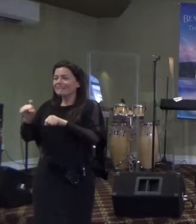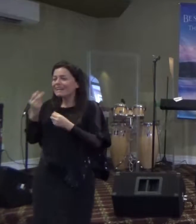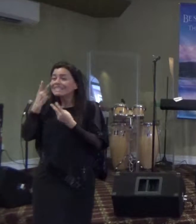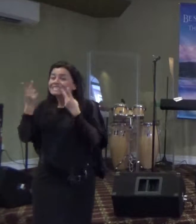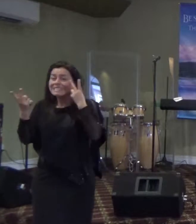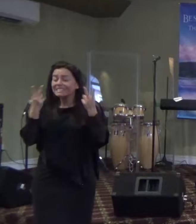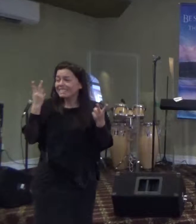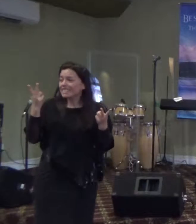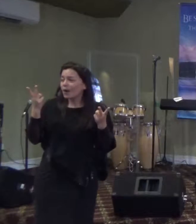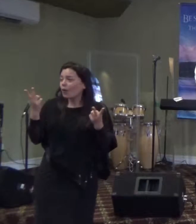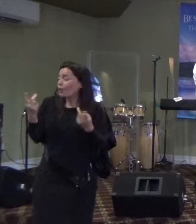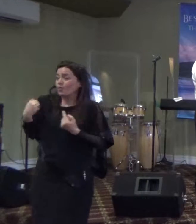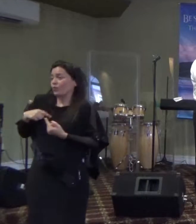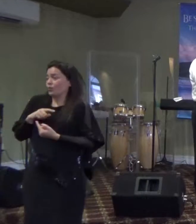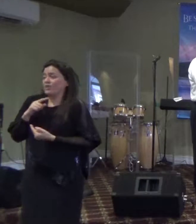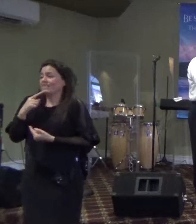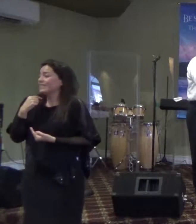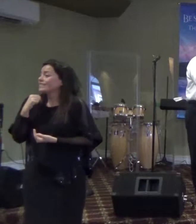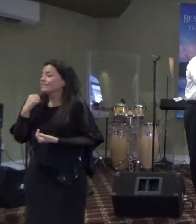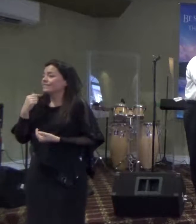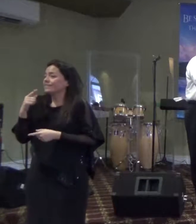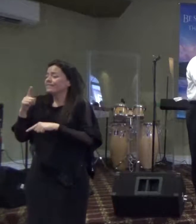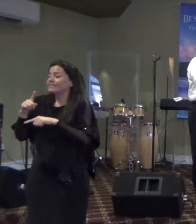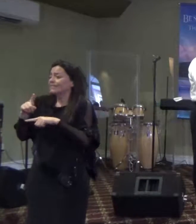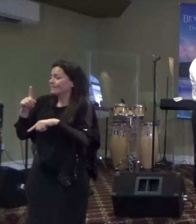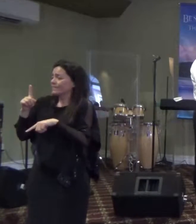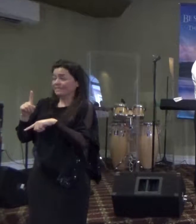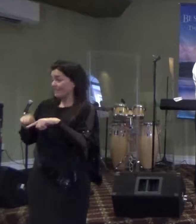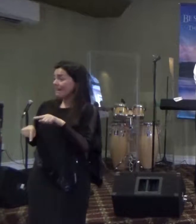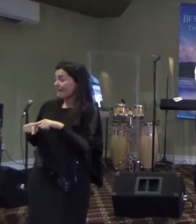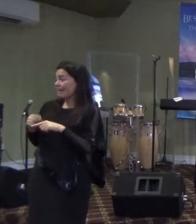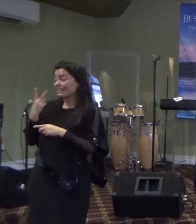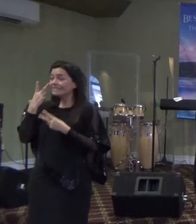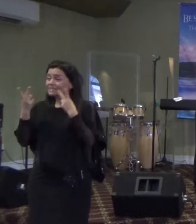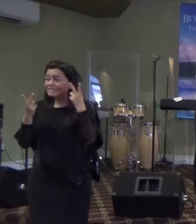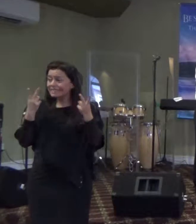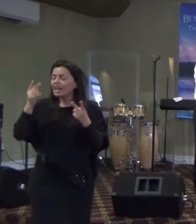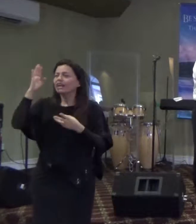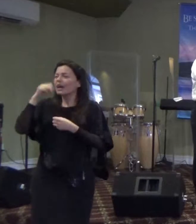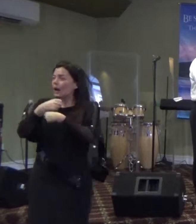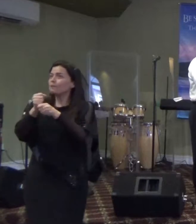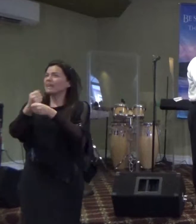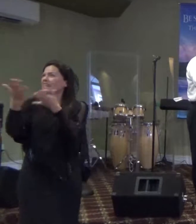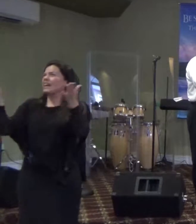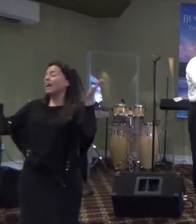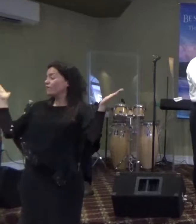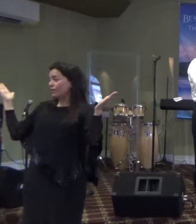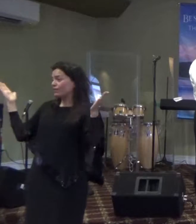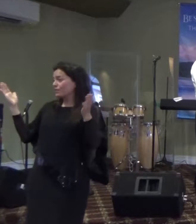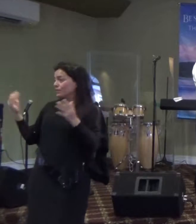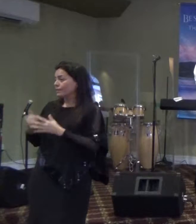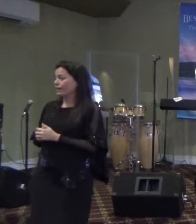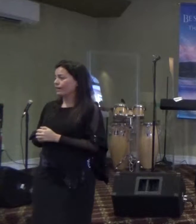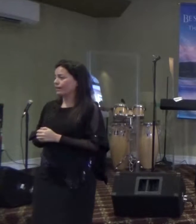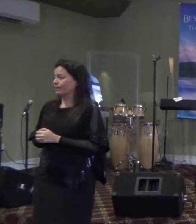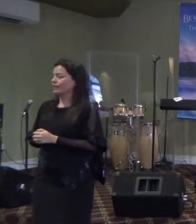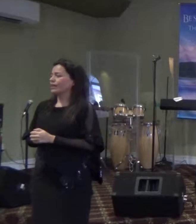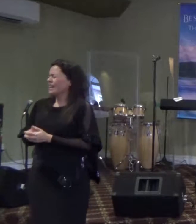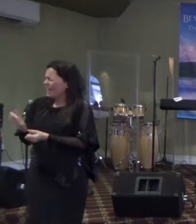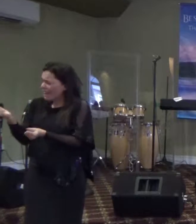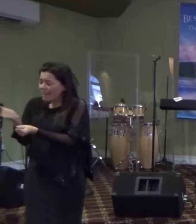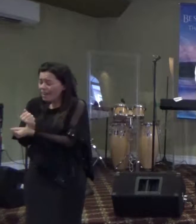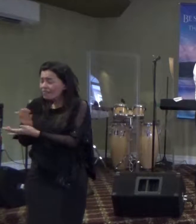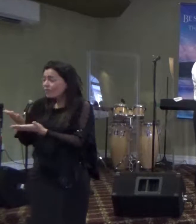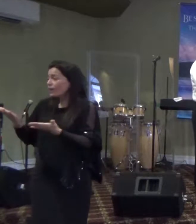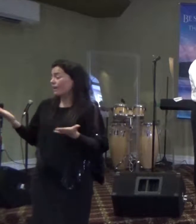sean dominios, dominions, sean principados, principalities, sean potestades. or powers. Todo fue